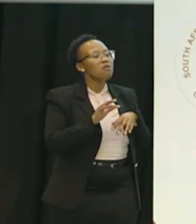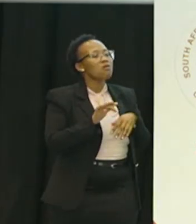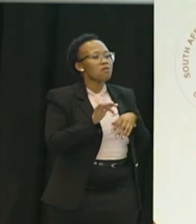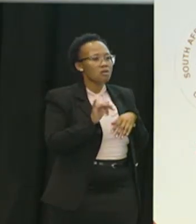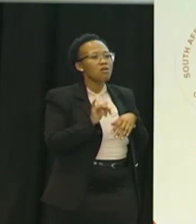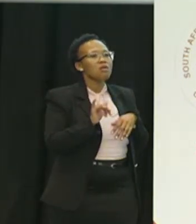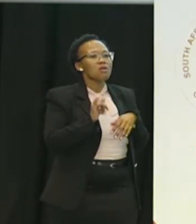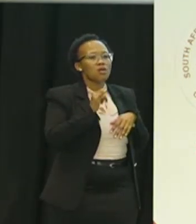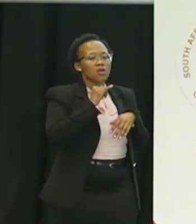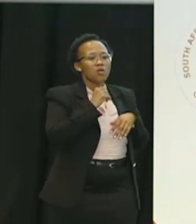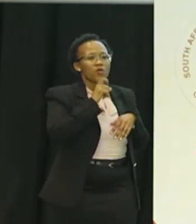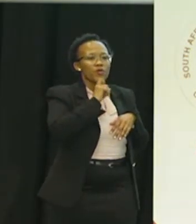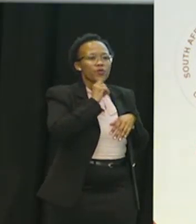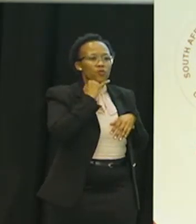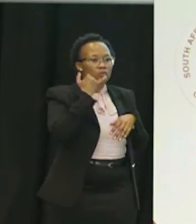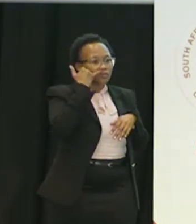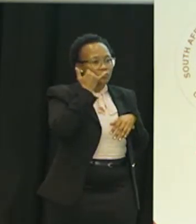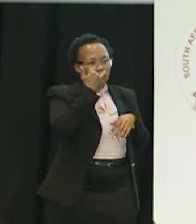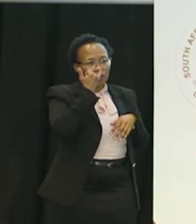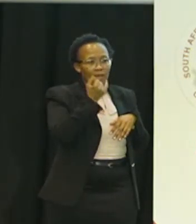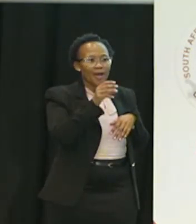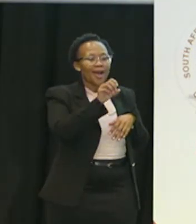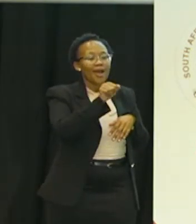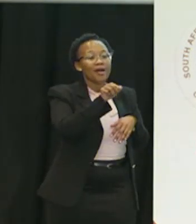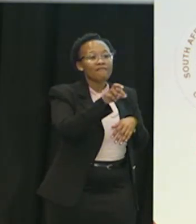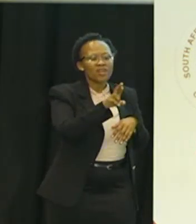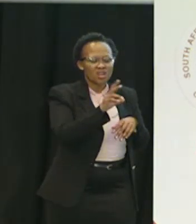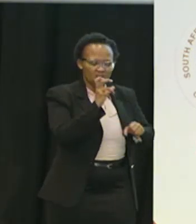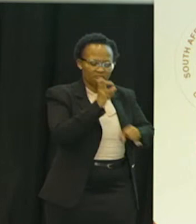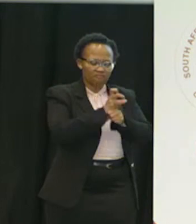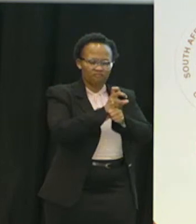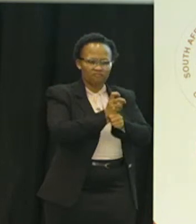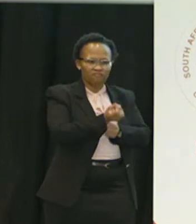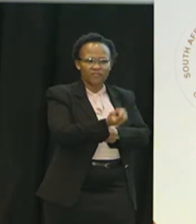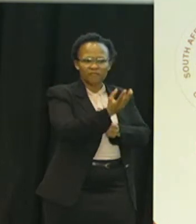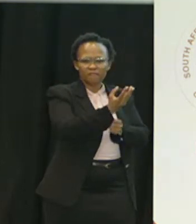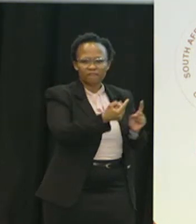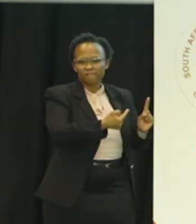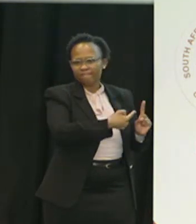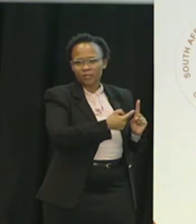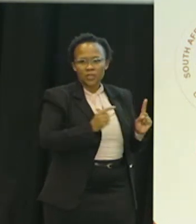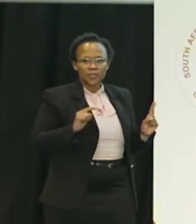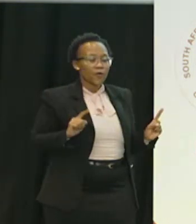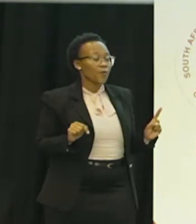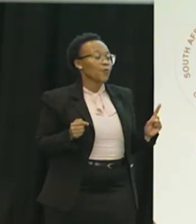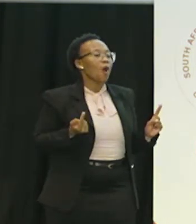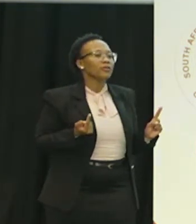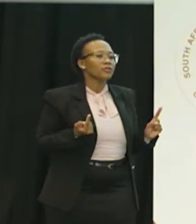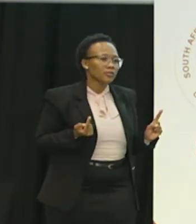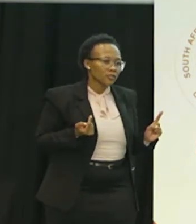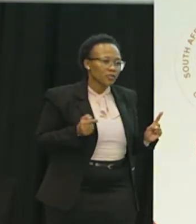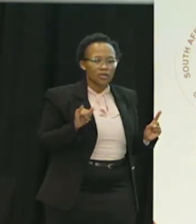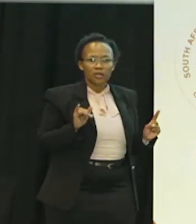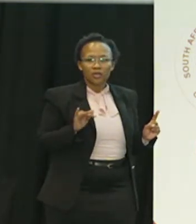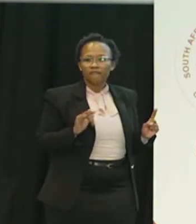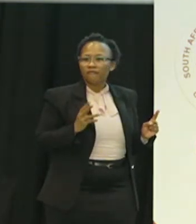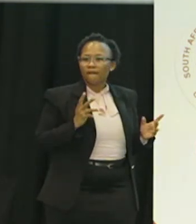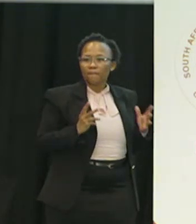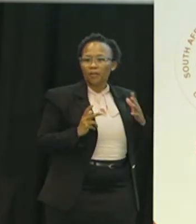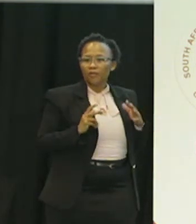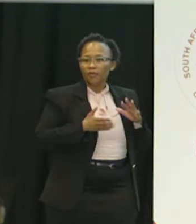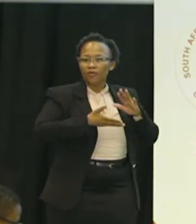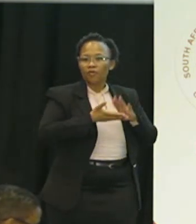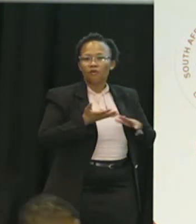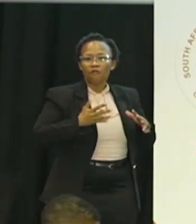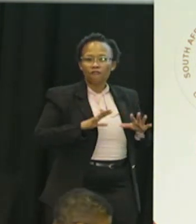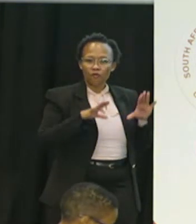medication, ARVs, because of various myths. I'm sure when you go into the session with Sampu, they will tell you